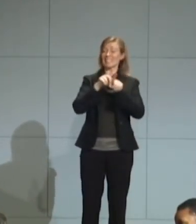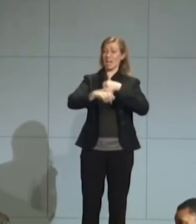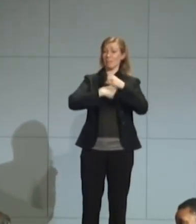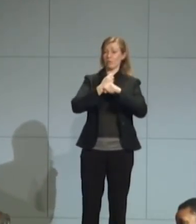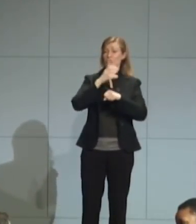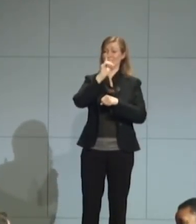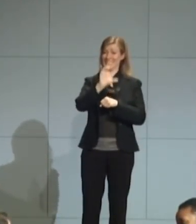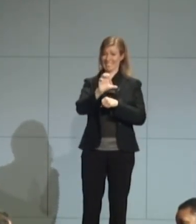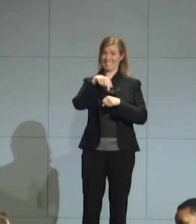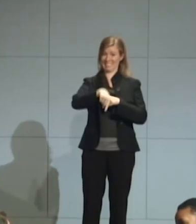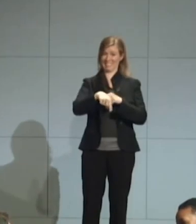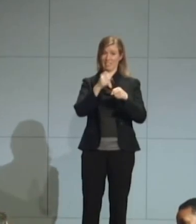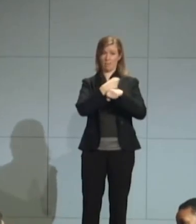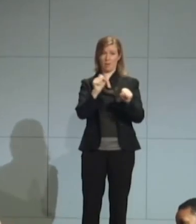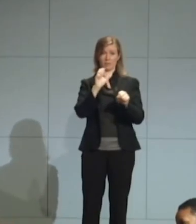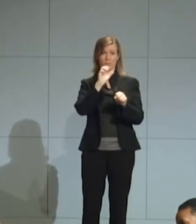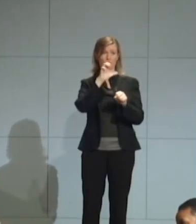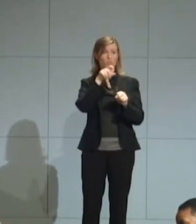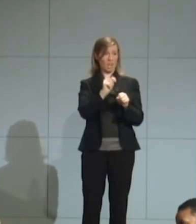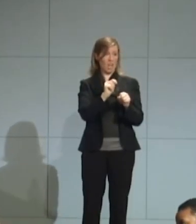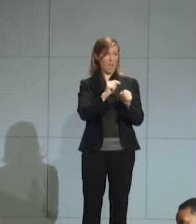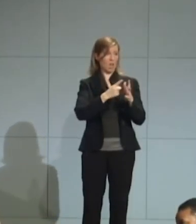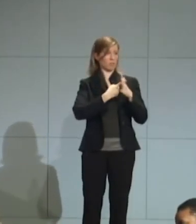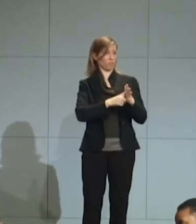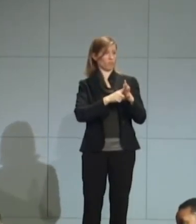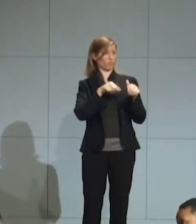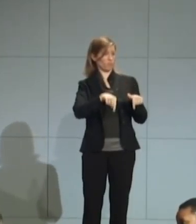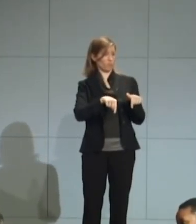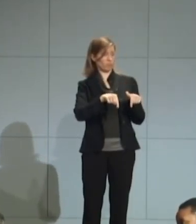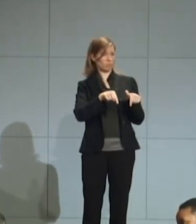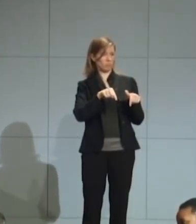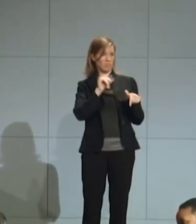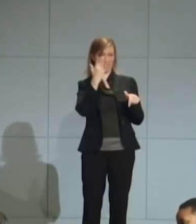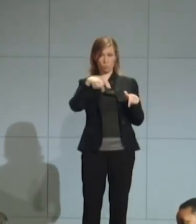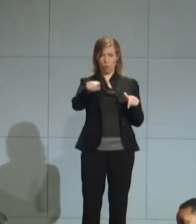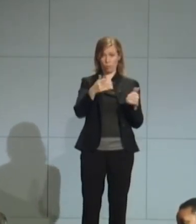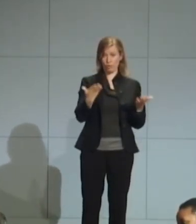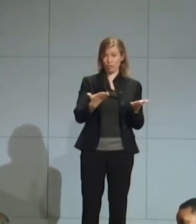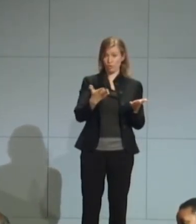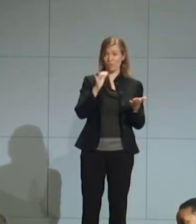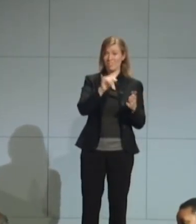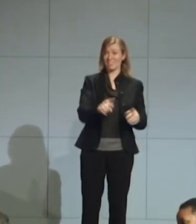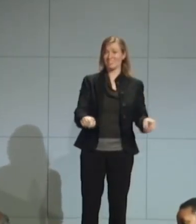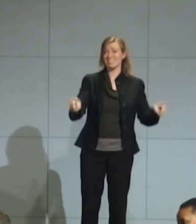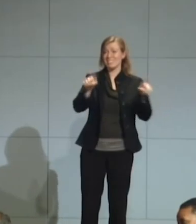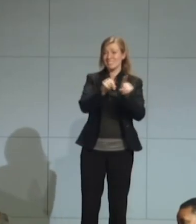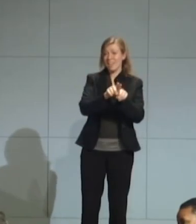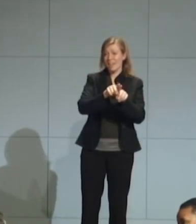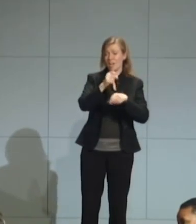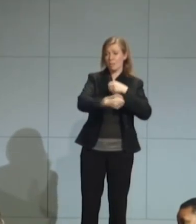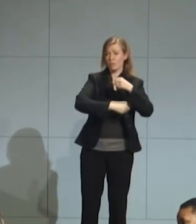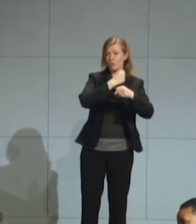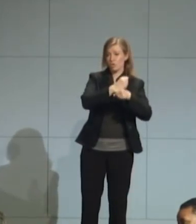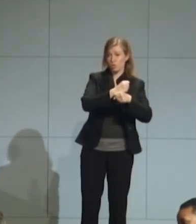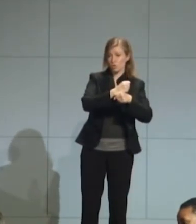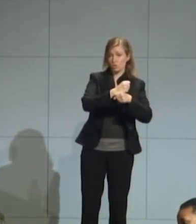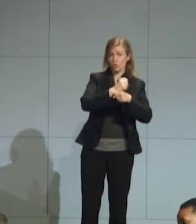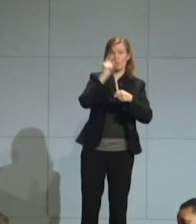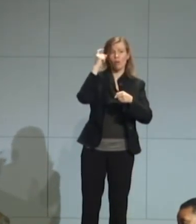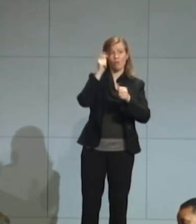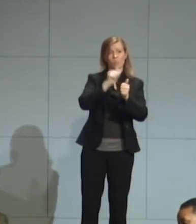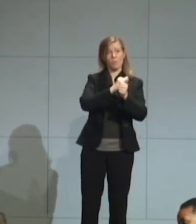And when they did so, in 1883, one of the Supreme Court justices, Joseph Bradley, made the famous